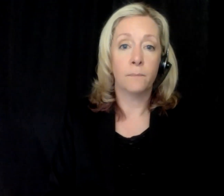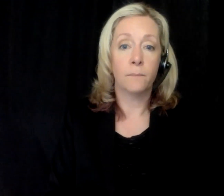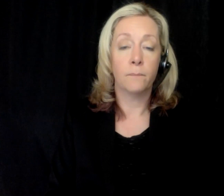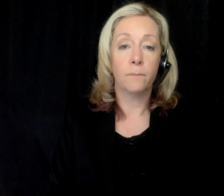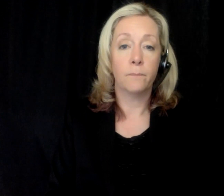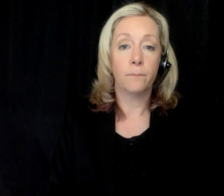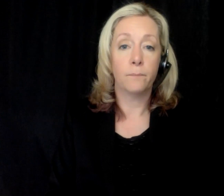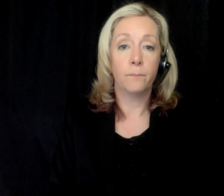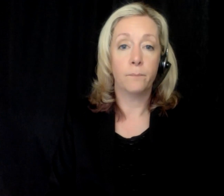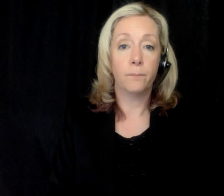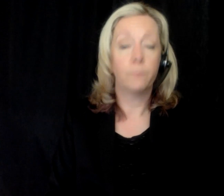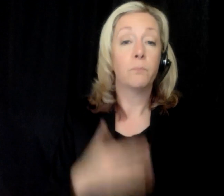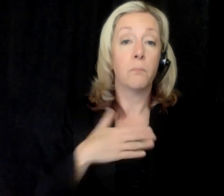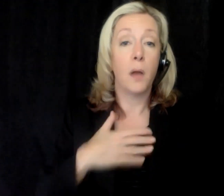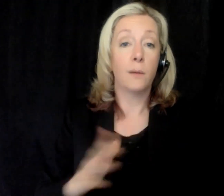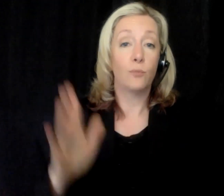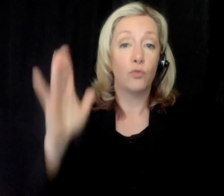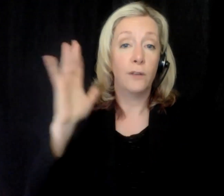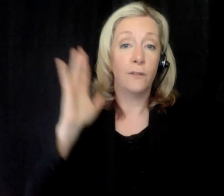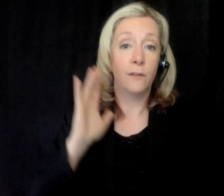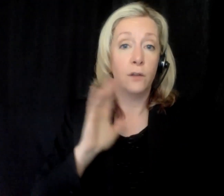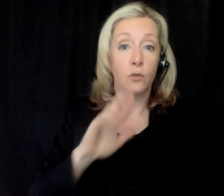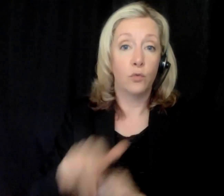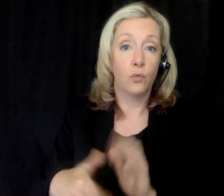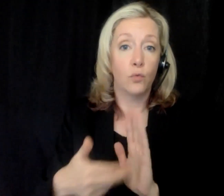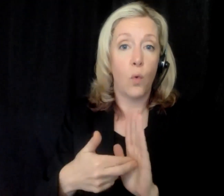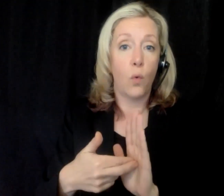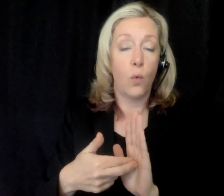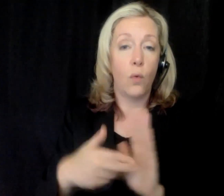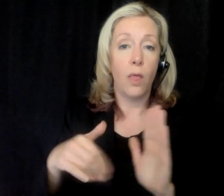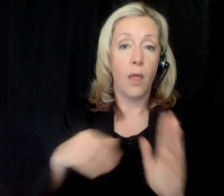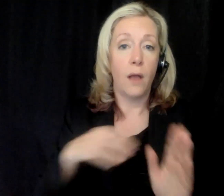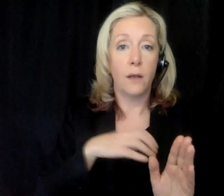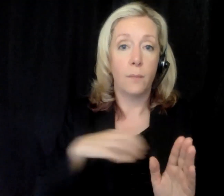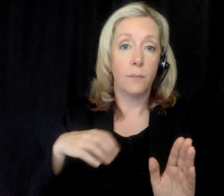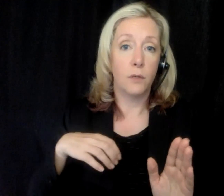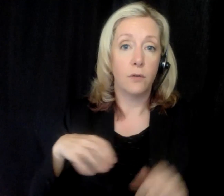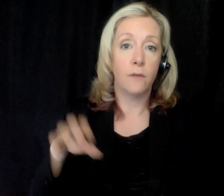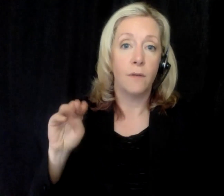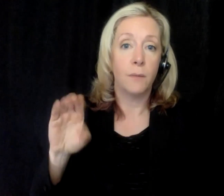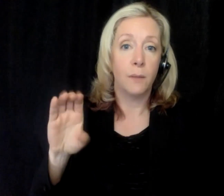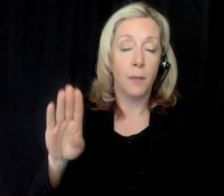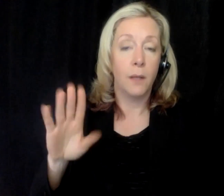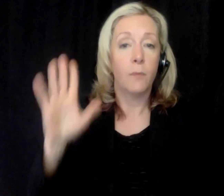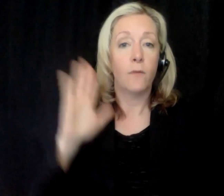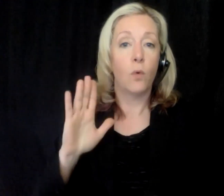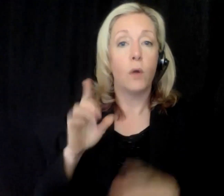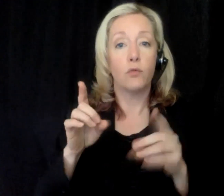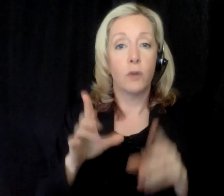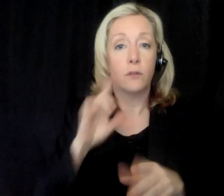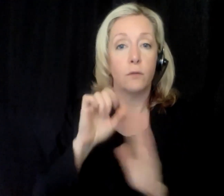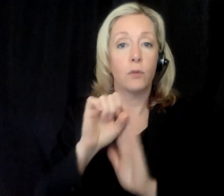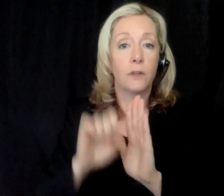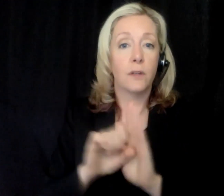I was my previous role before I was commissioner of the Mass Commission for the Blind was director of the state's Office on